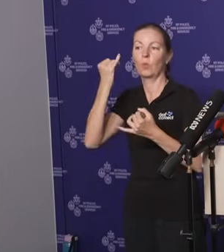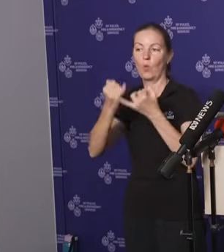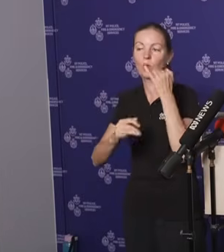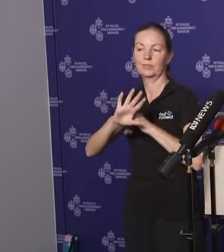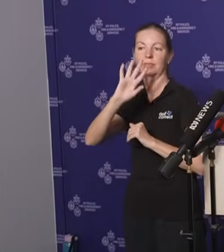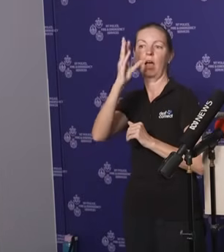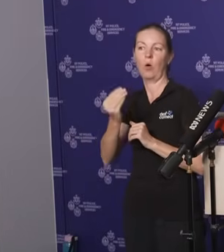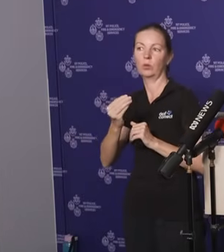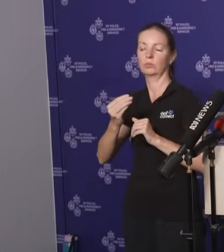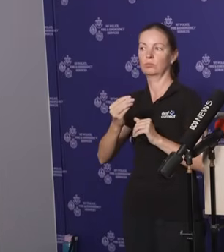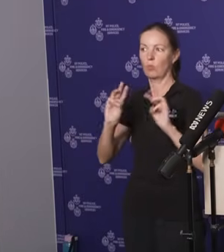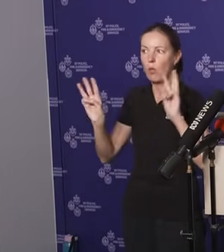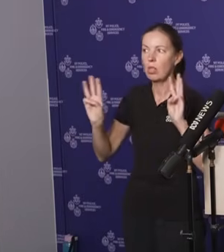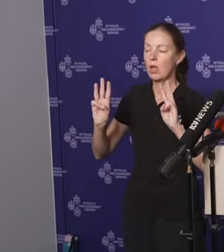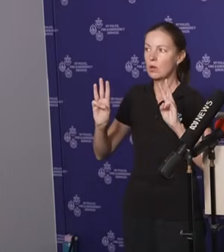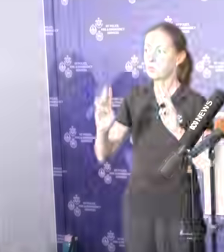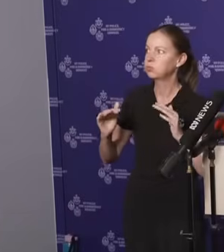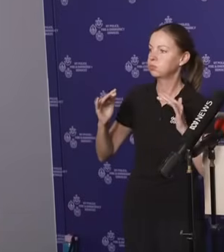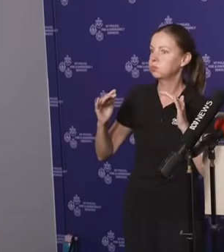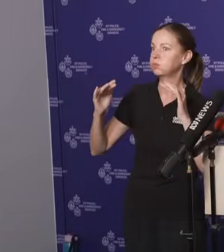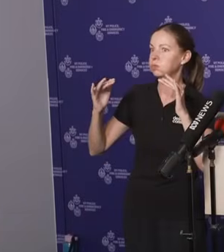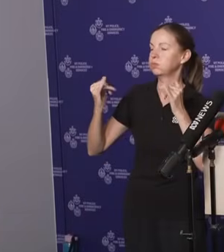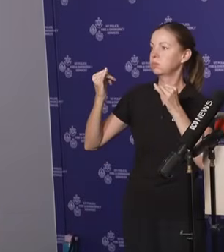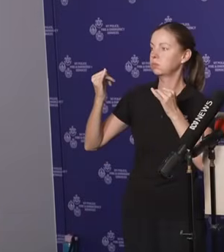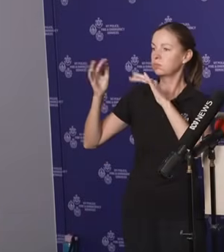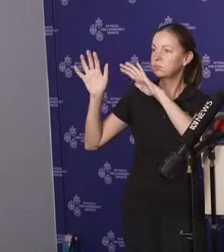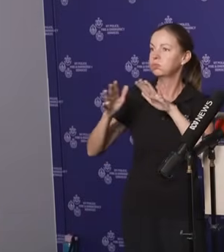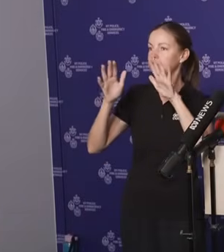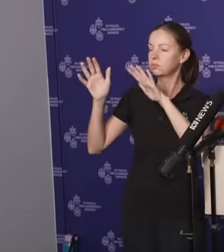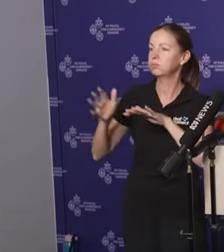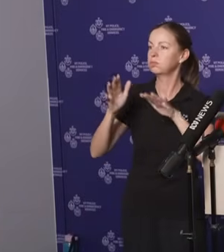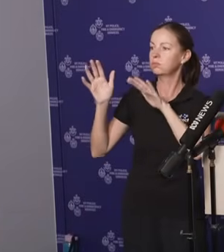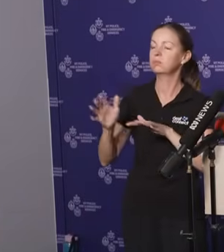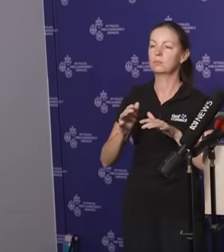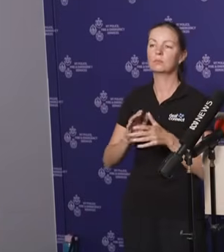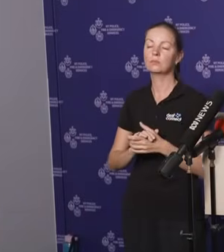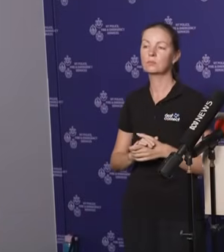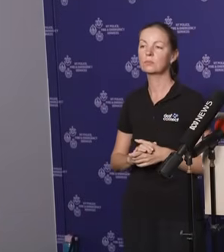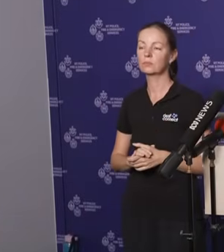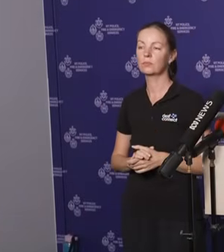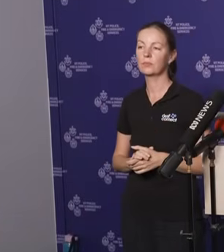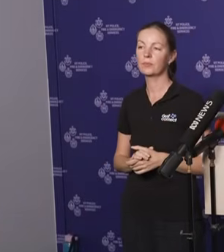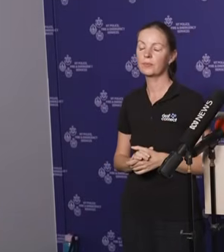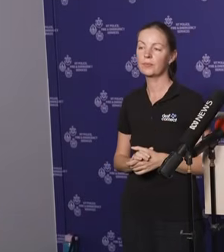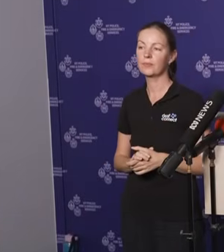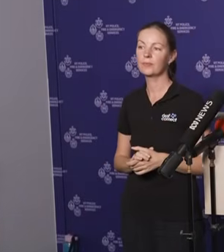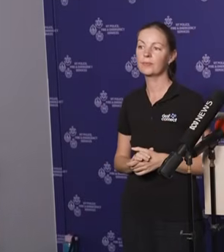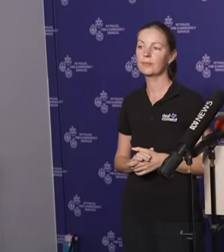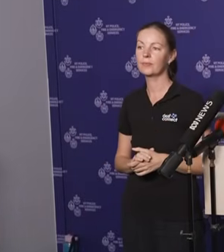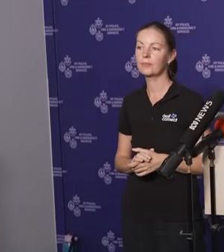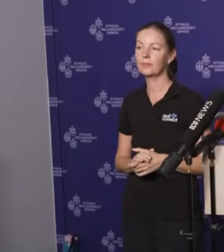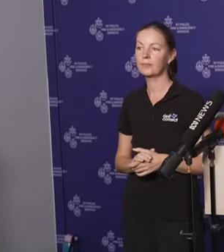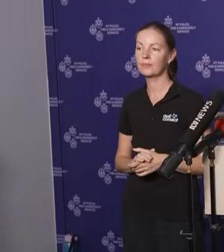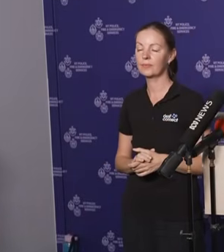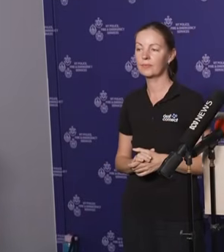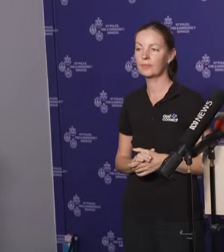The worst of the conditions. The worst of the conditions in Darwin are expected to be during the day tomorrow and into tomorrow evening.